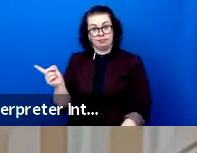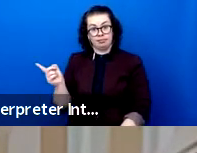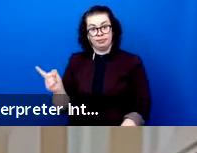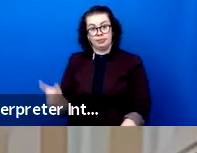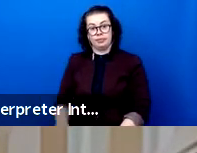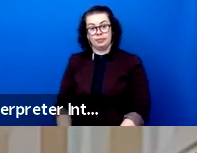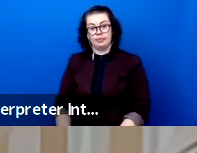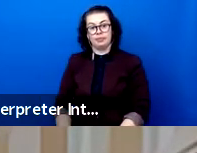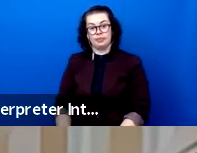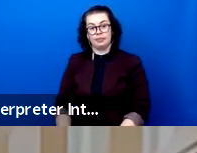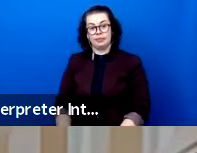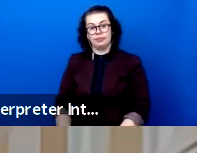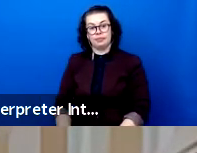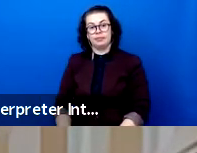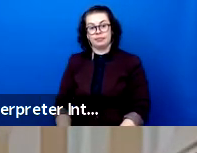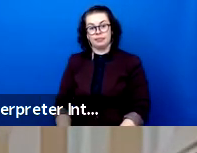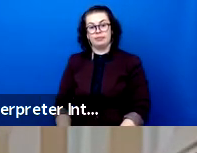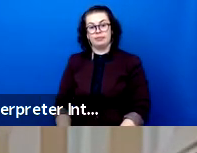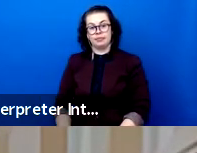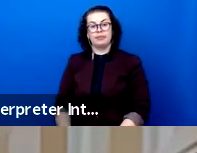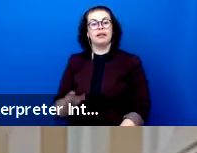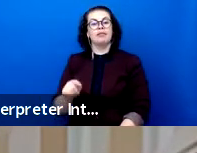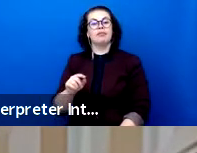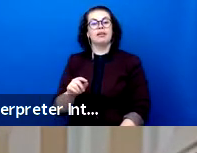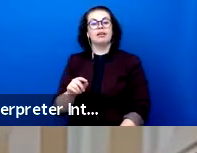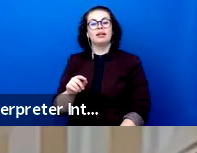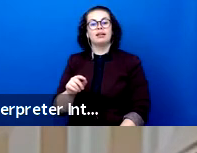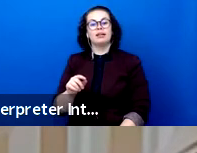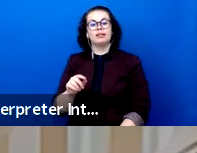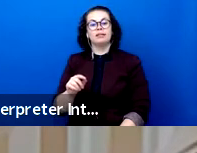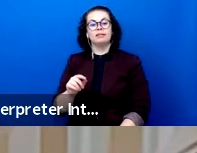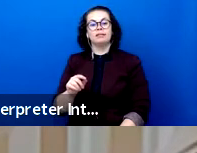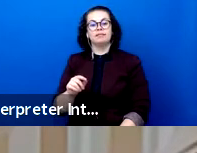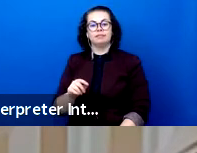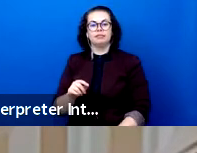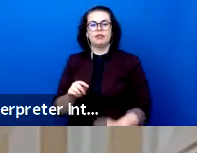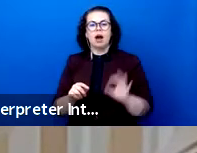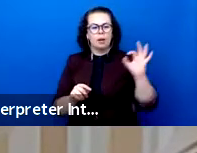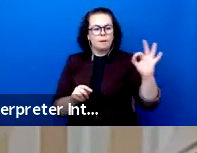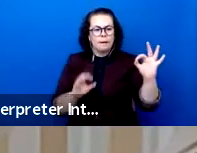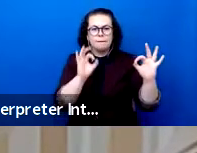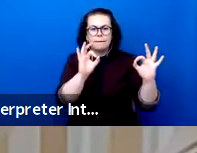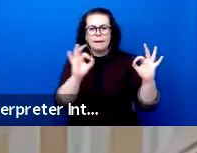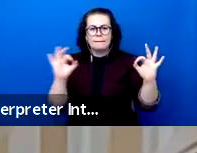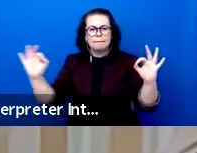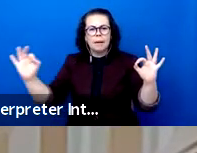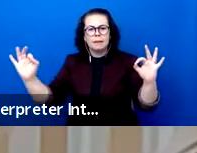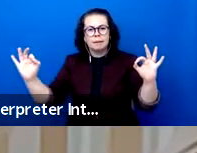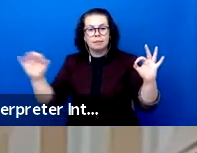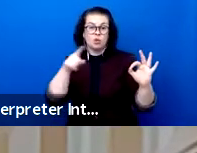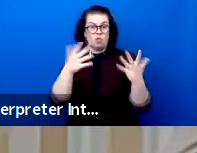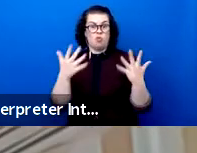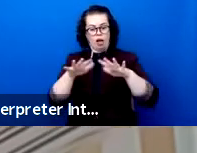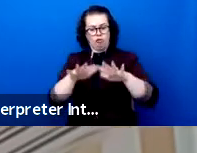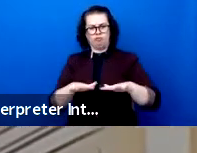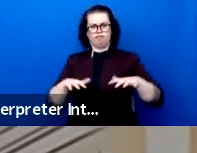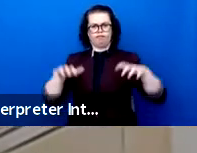you have three, you are already in the auditorium.